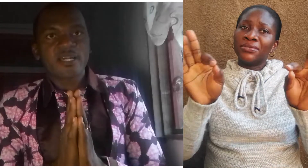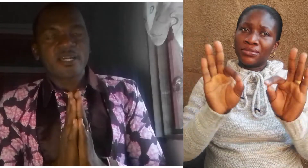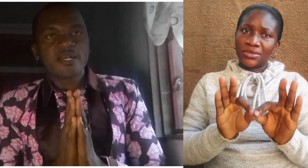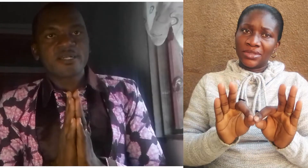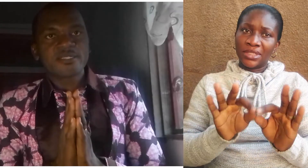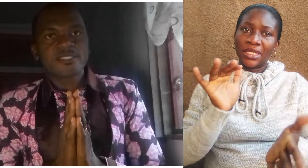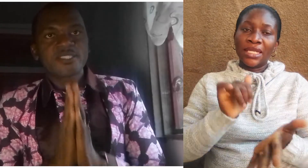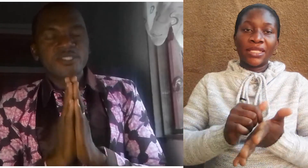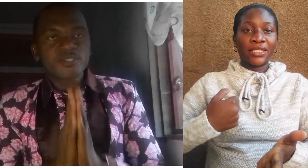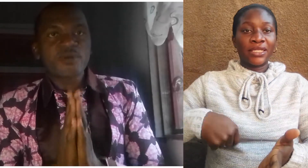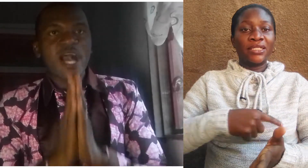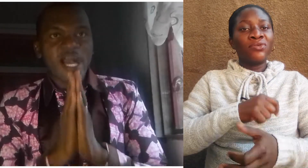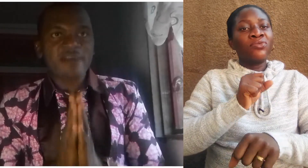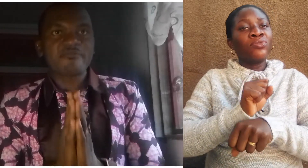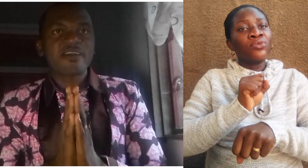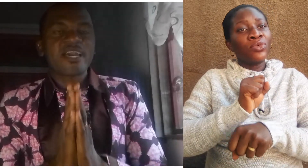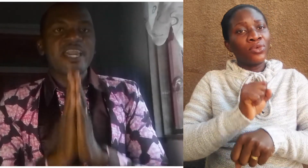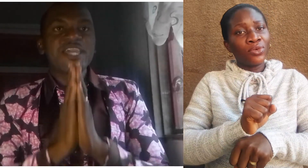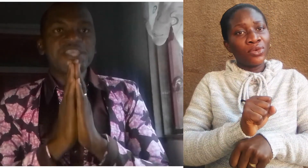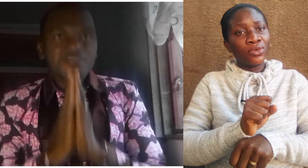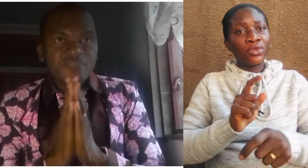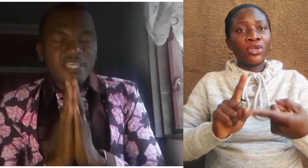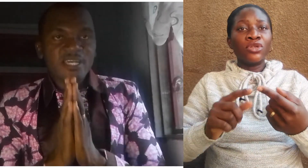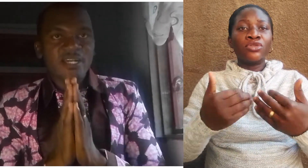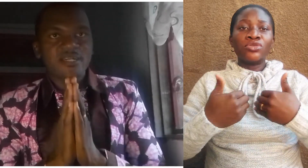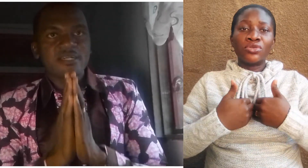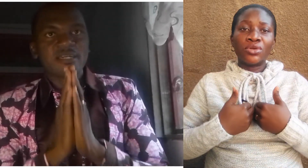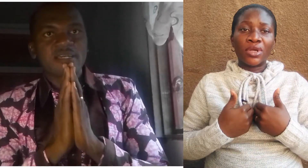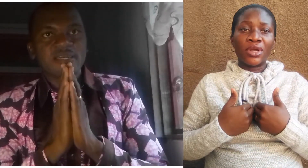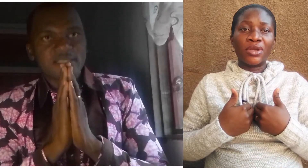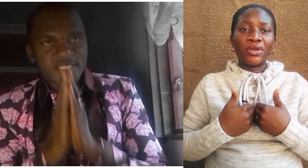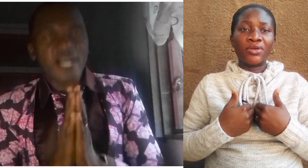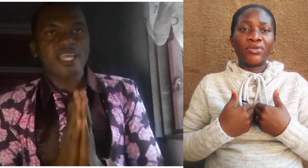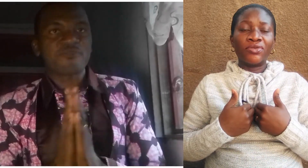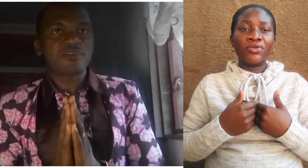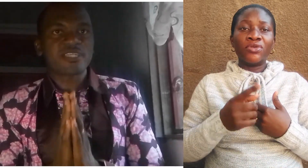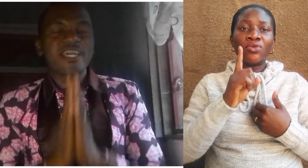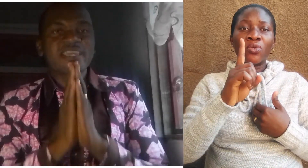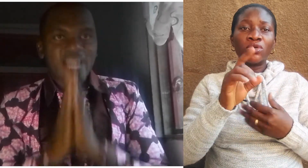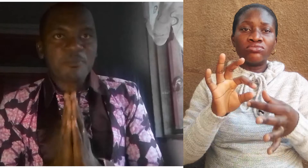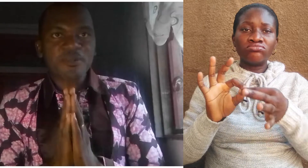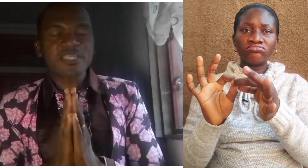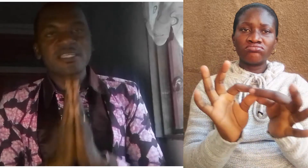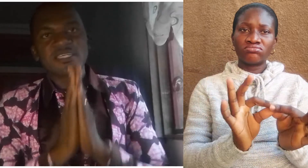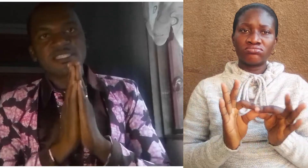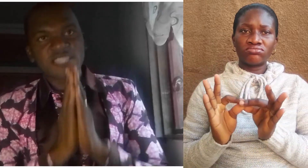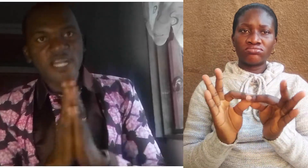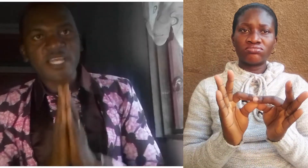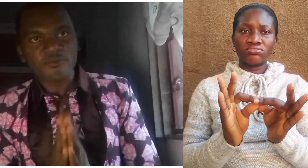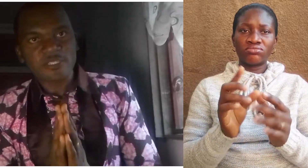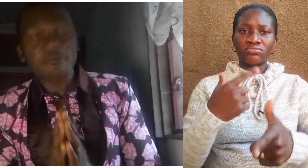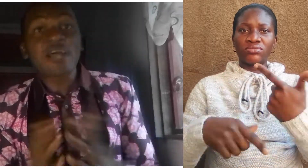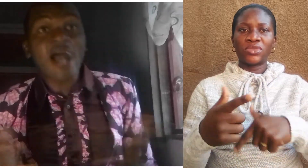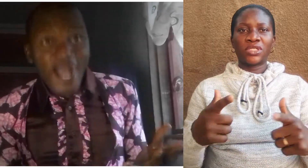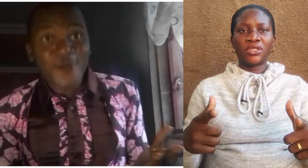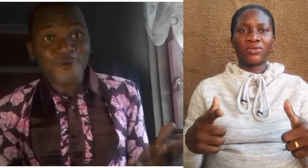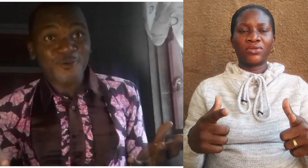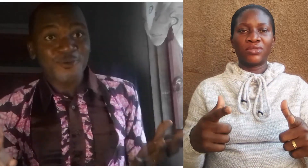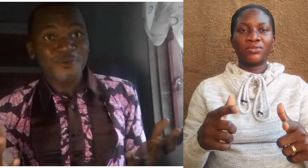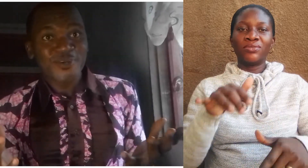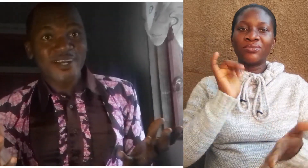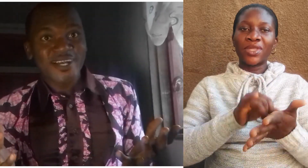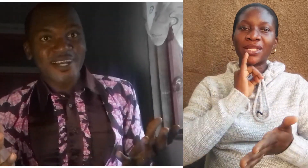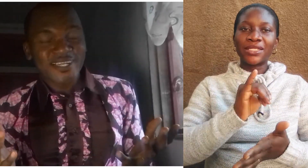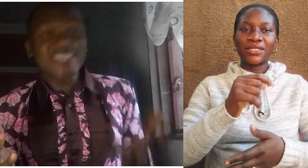work to have a unique sign language, a Gabonese sign language. But